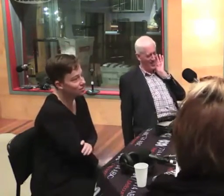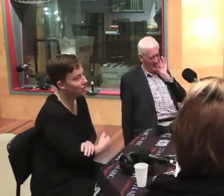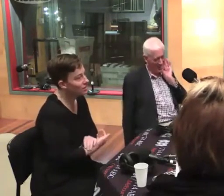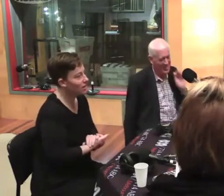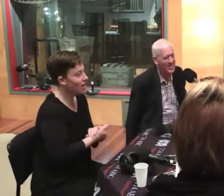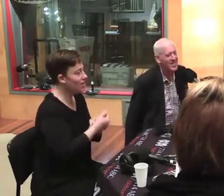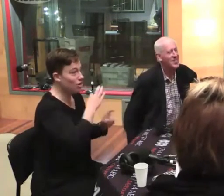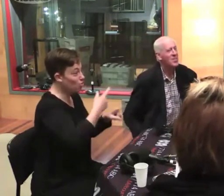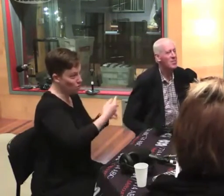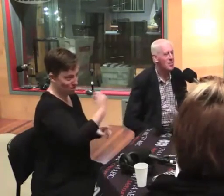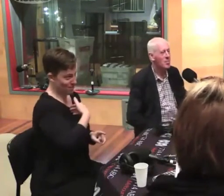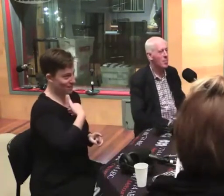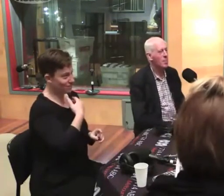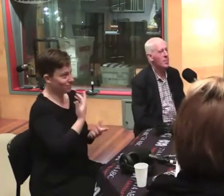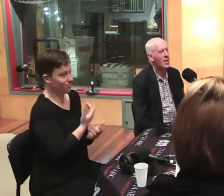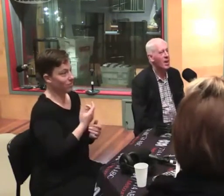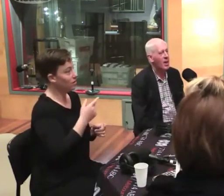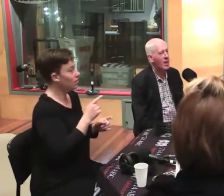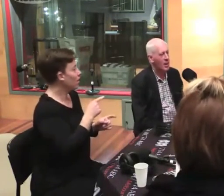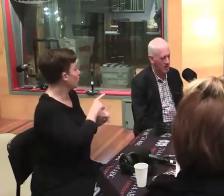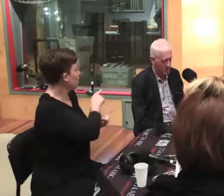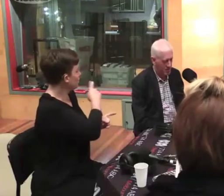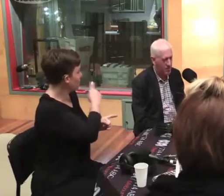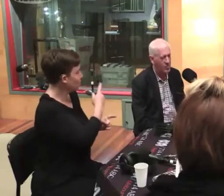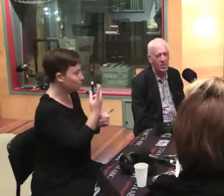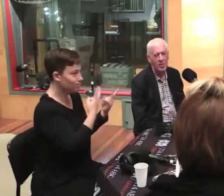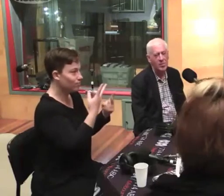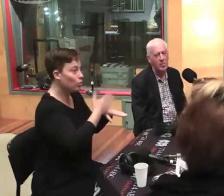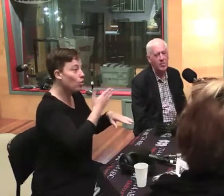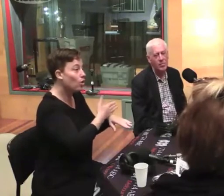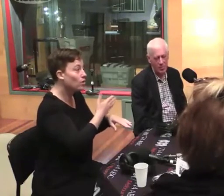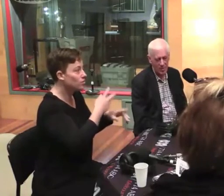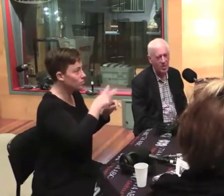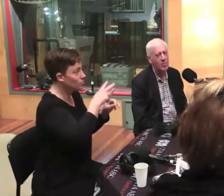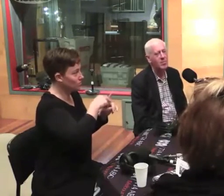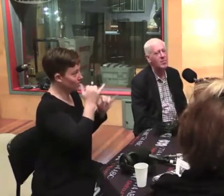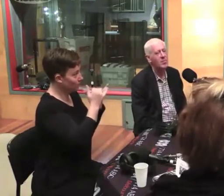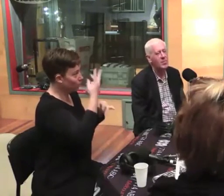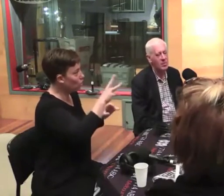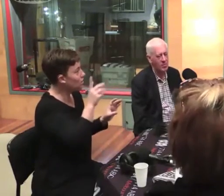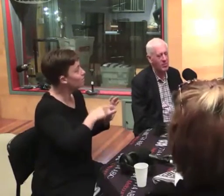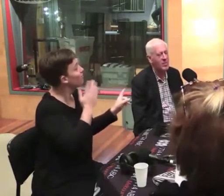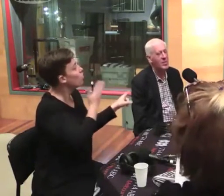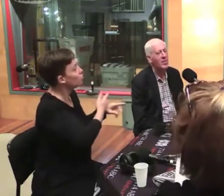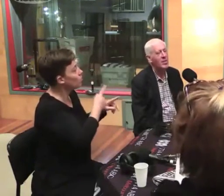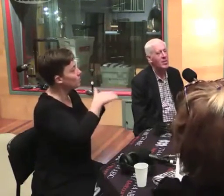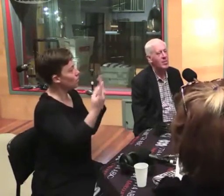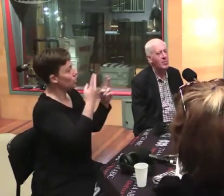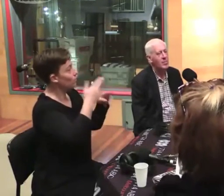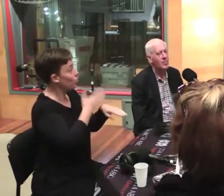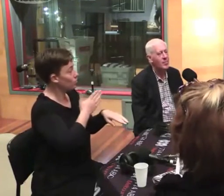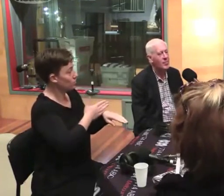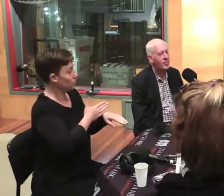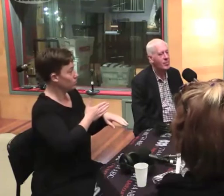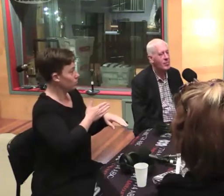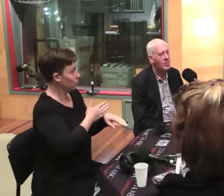that soft approach to low expectations, that soft discrimination, that's certainly not new to me and that's something that I experience regularly. But I think, you know,